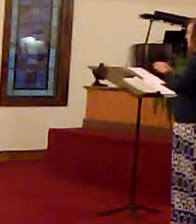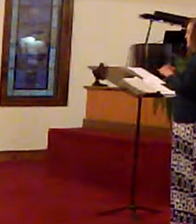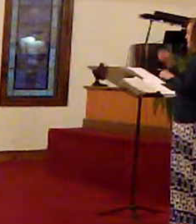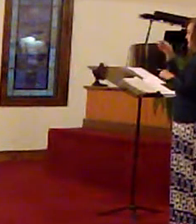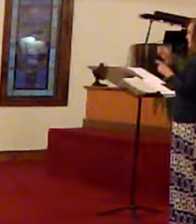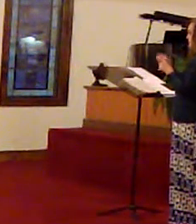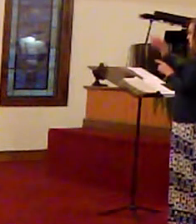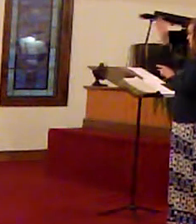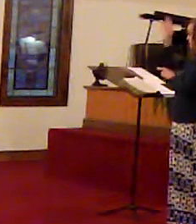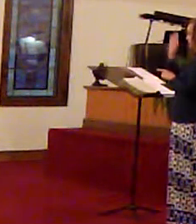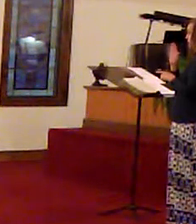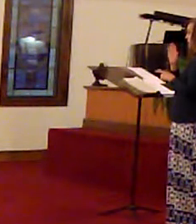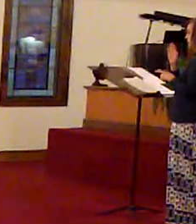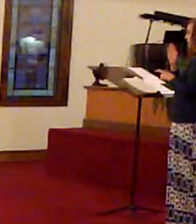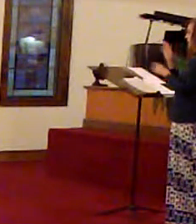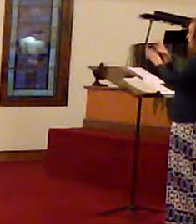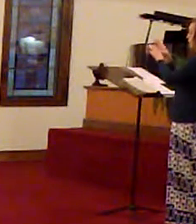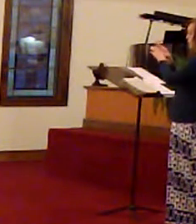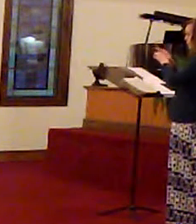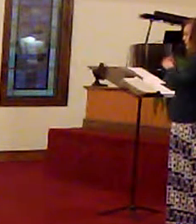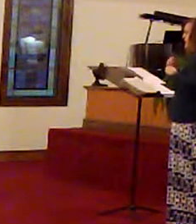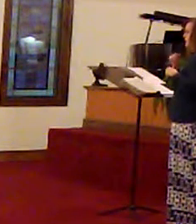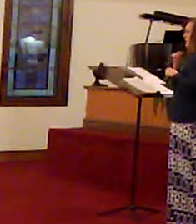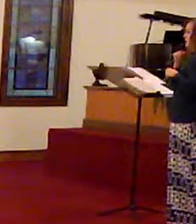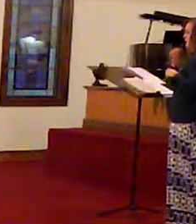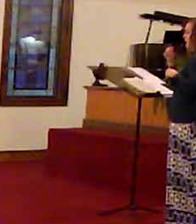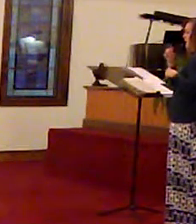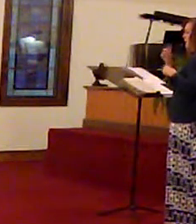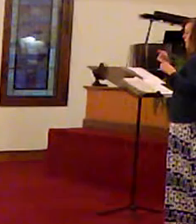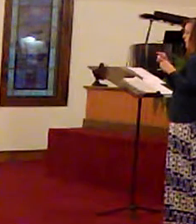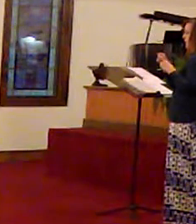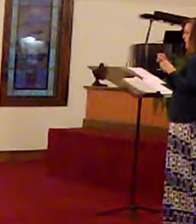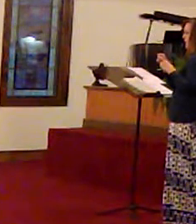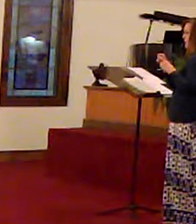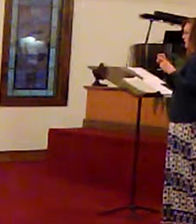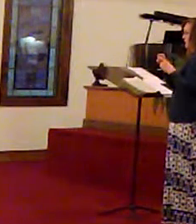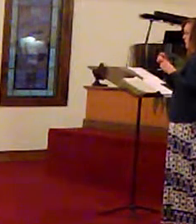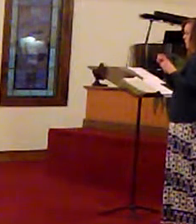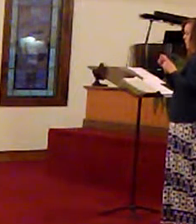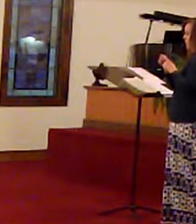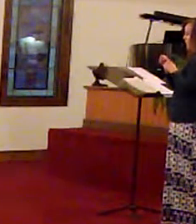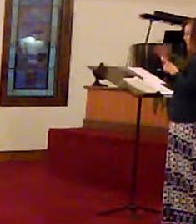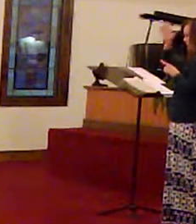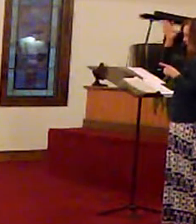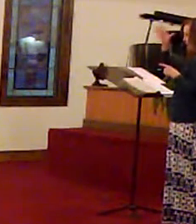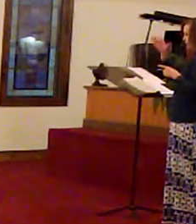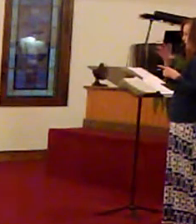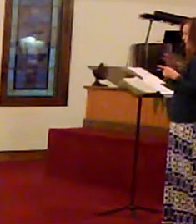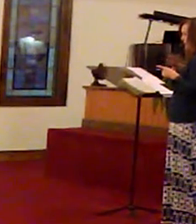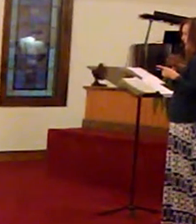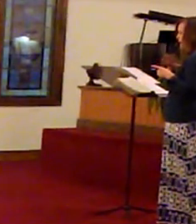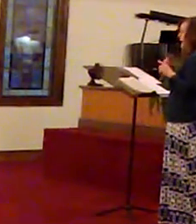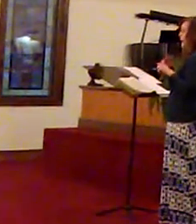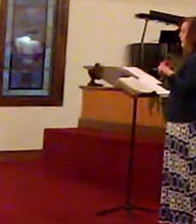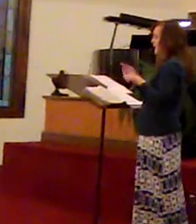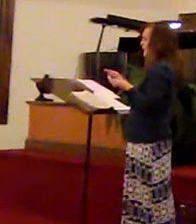heard of us, ye received it not as the word of men, but as it is in truth the word of